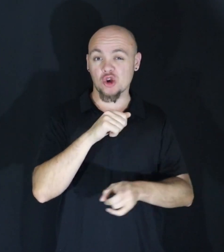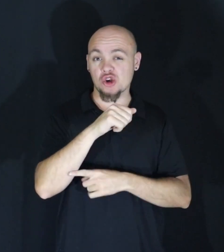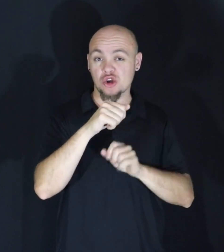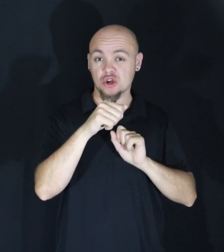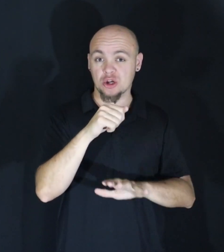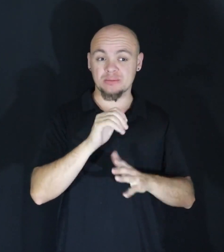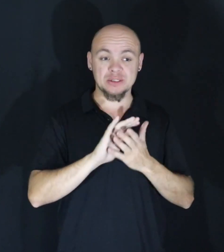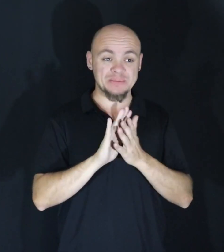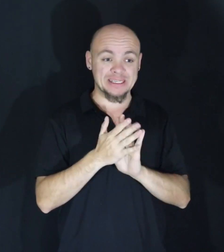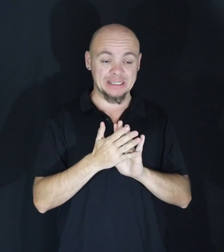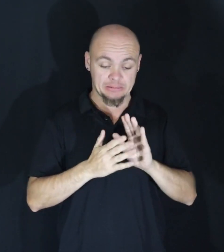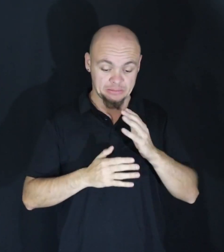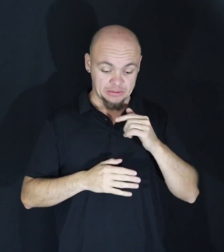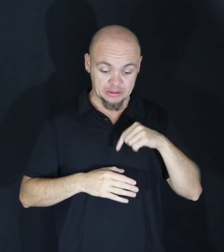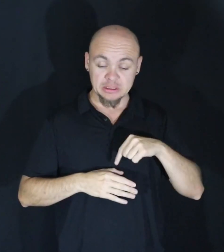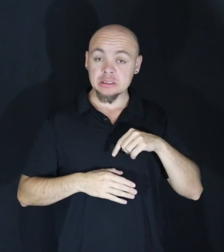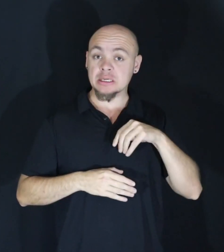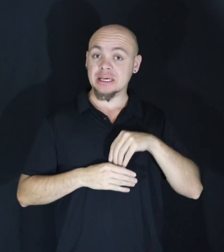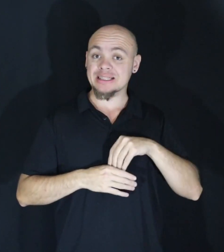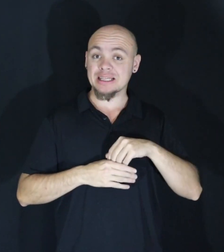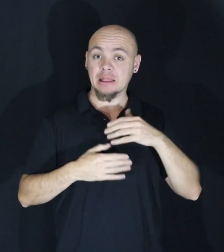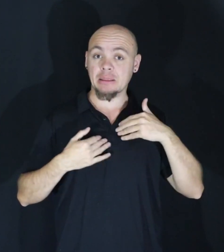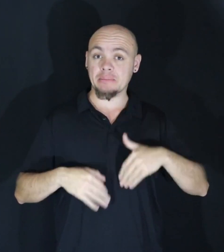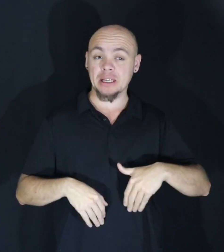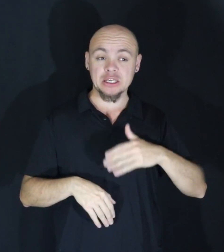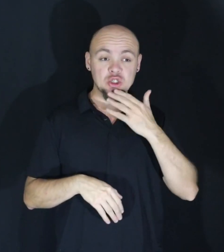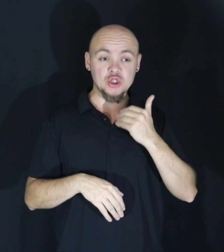our bodies. Why should we care?